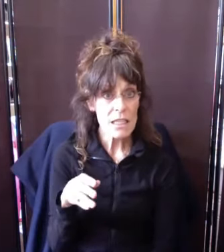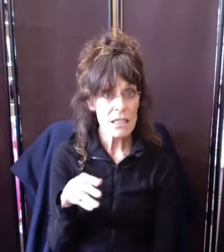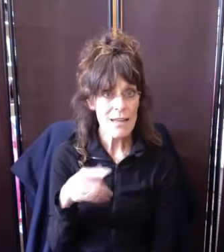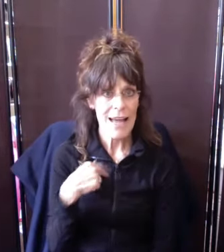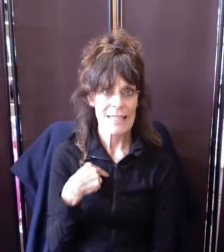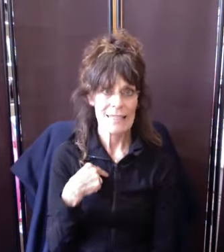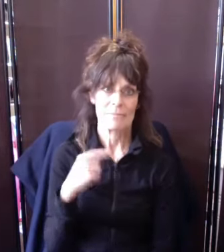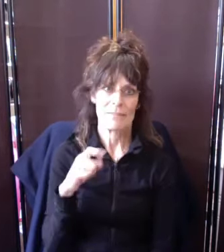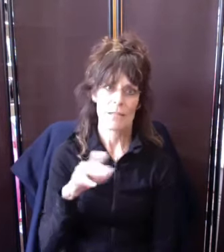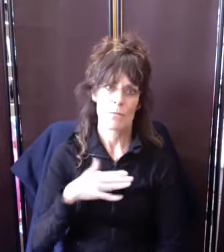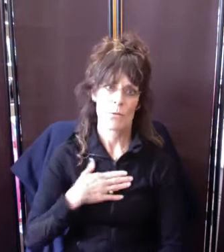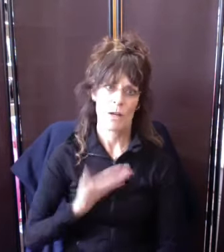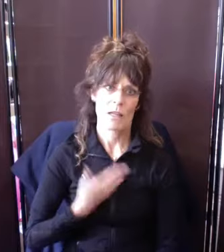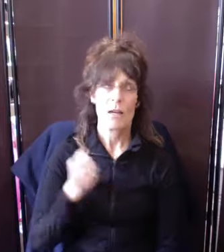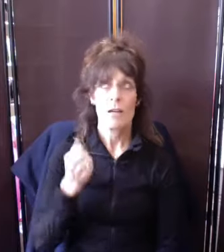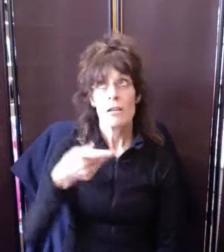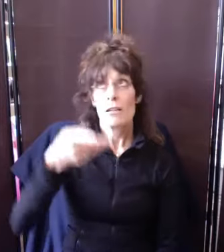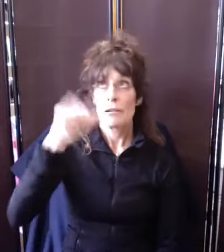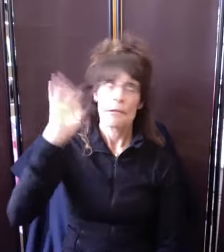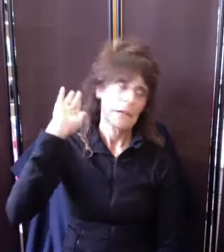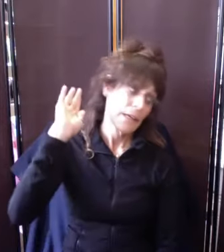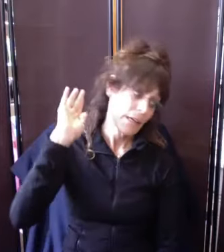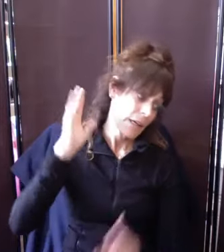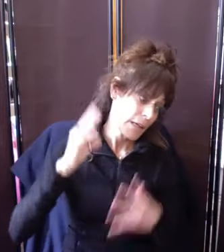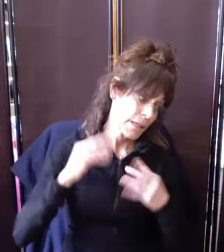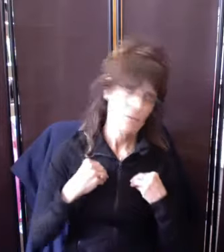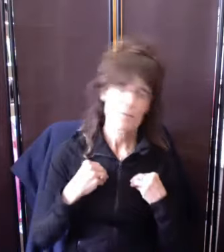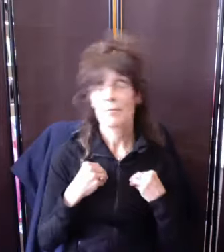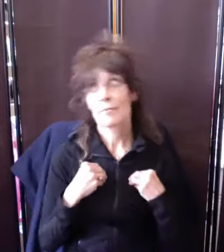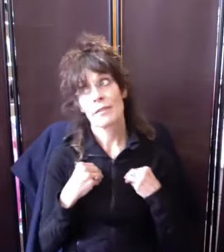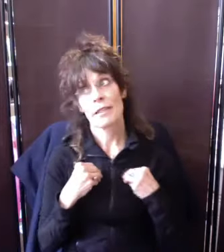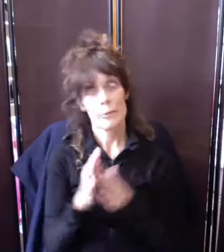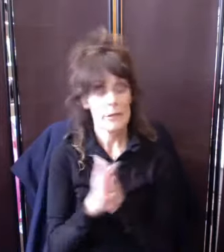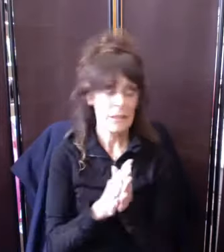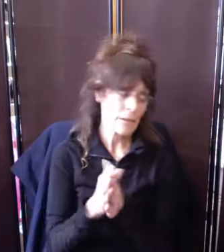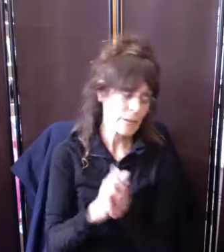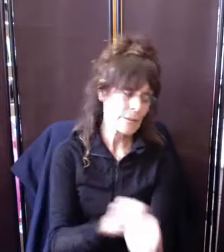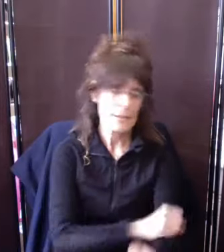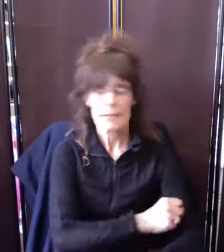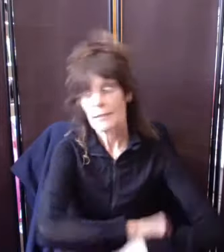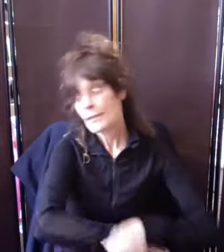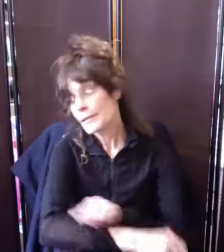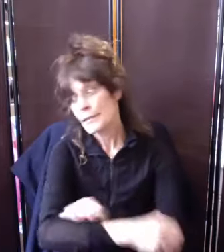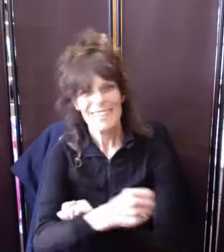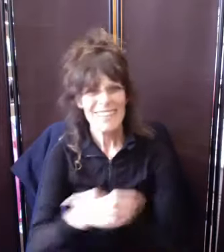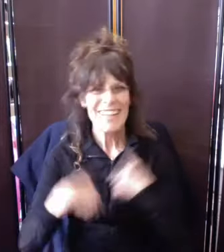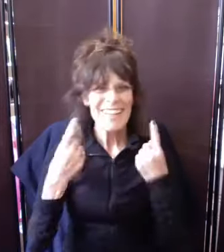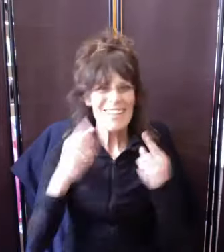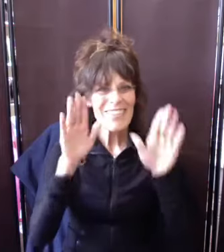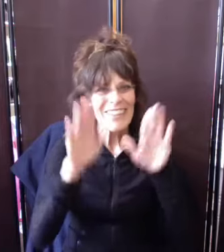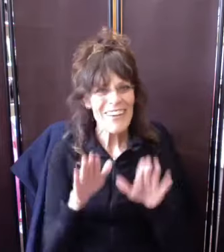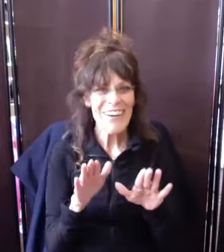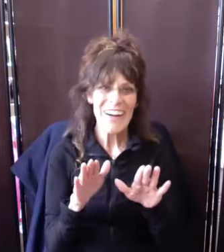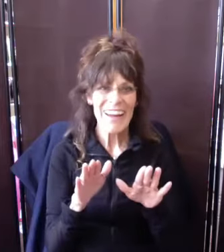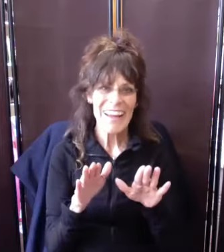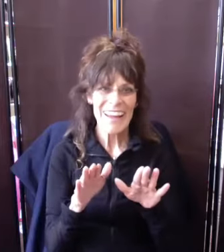I was like, okay, God, I guess okay, here we go, right? Here we go. And it's been great. It's been great. I found